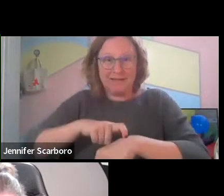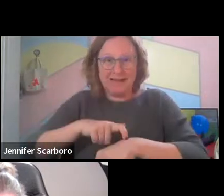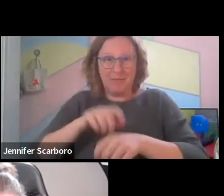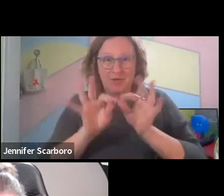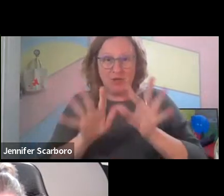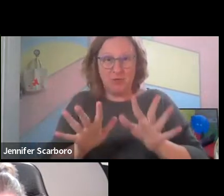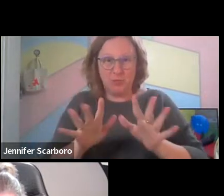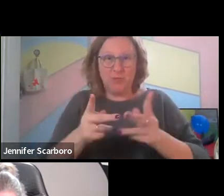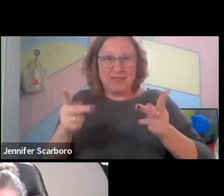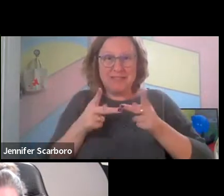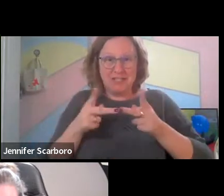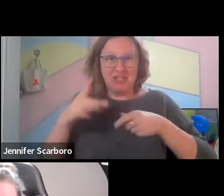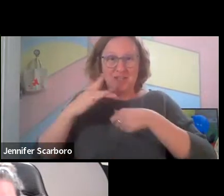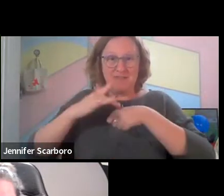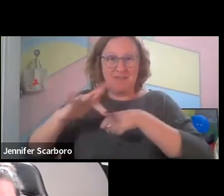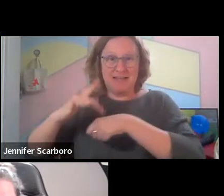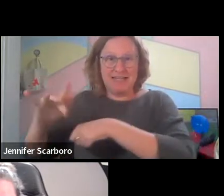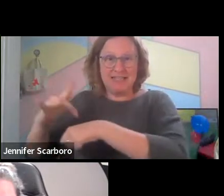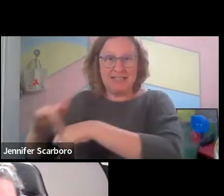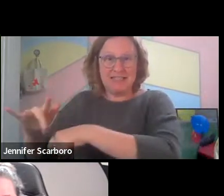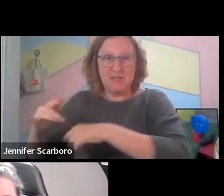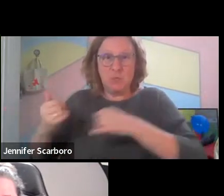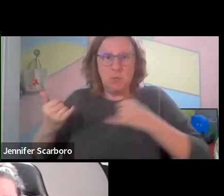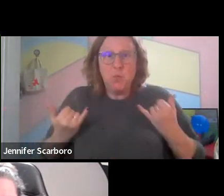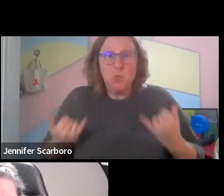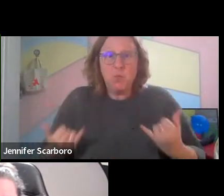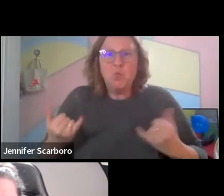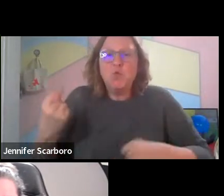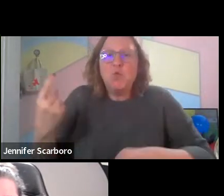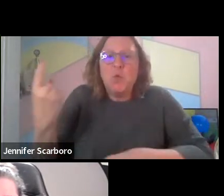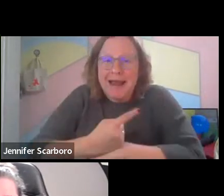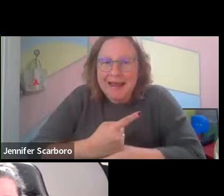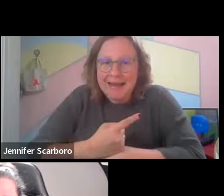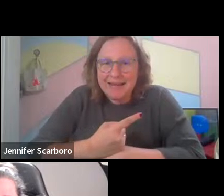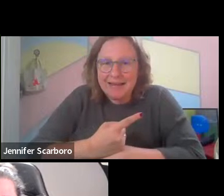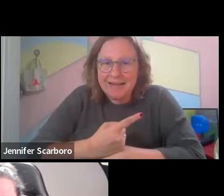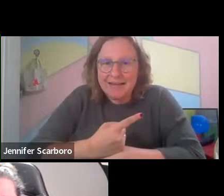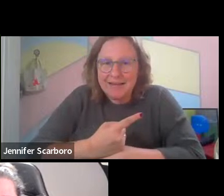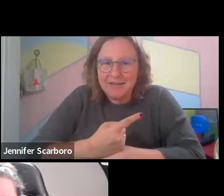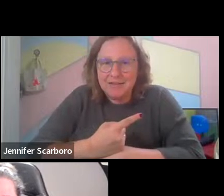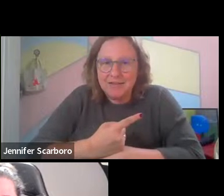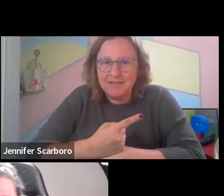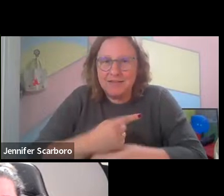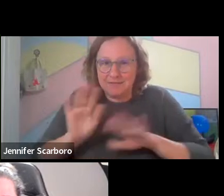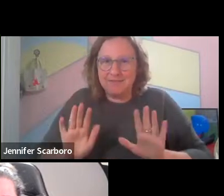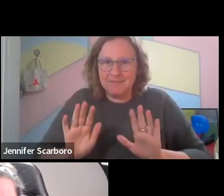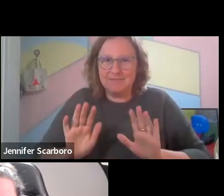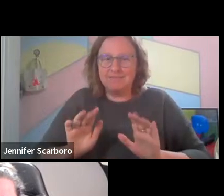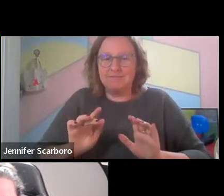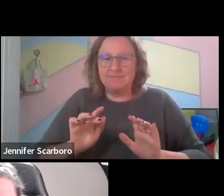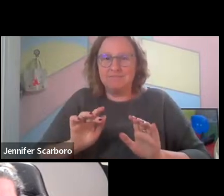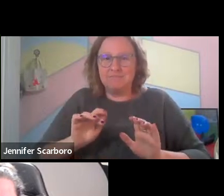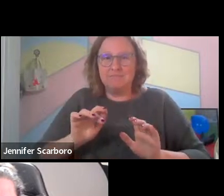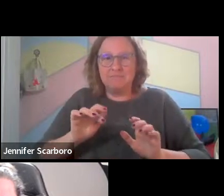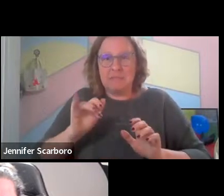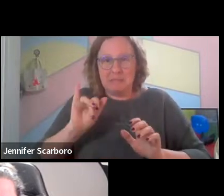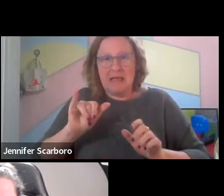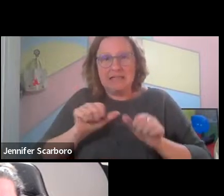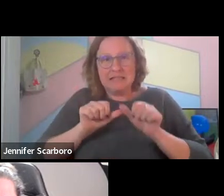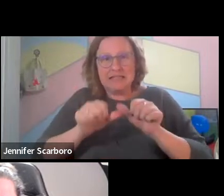14 of full-time interpreter positions available, vacancies today.